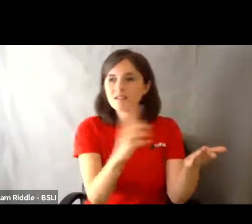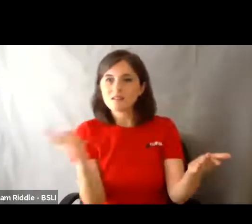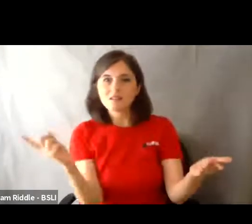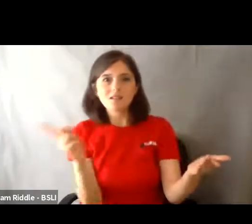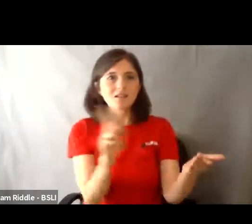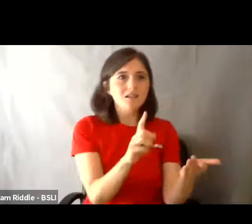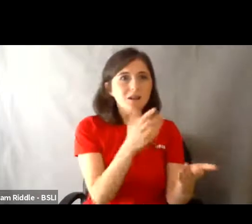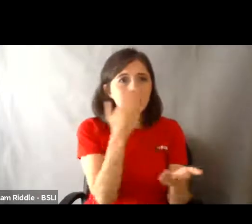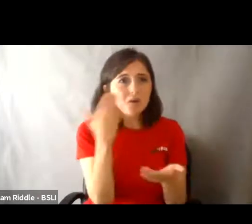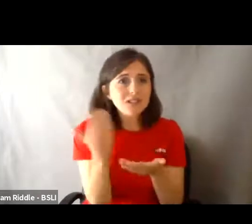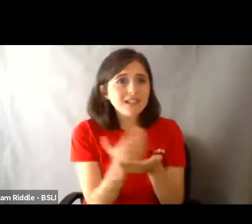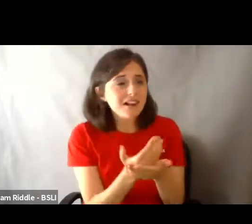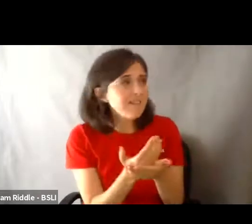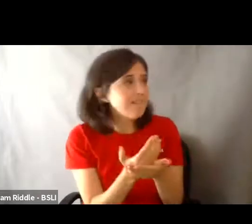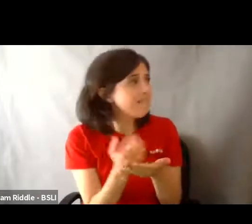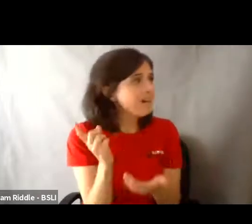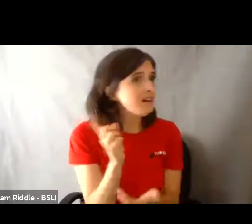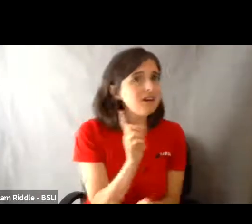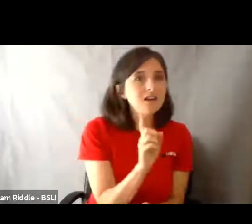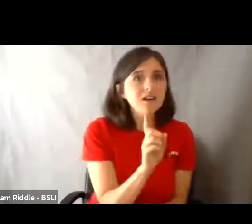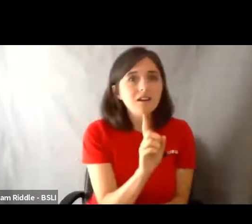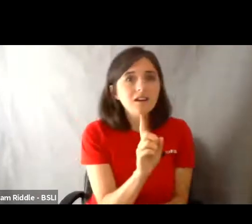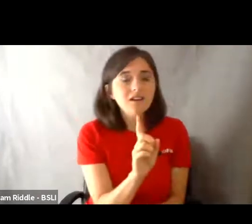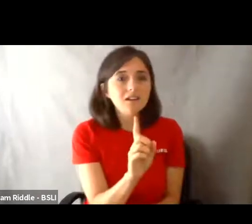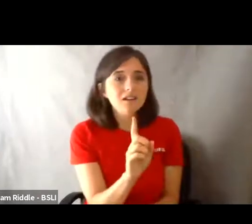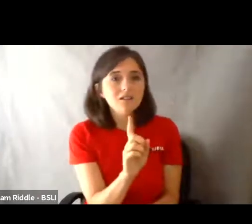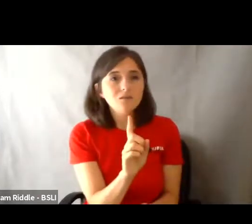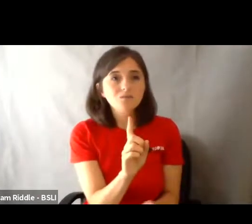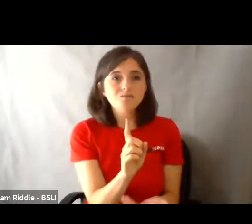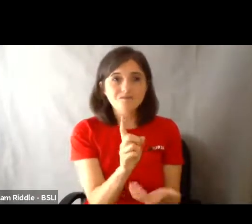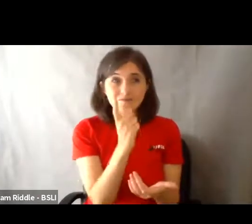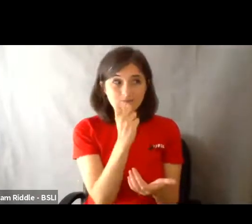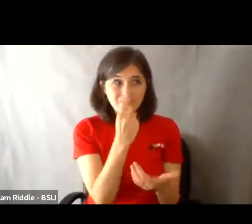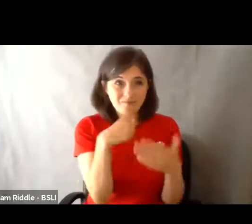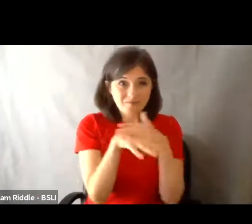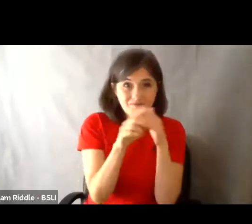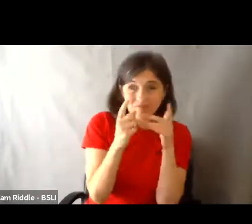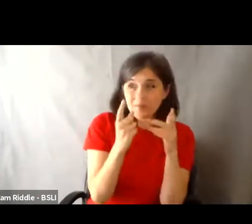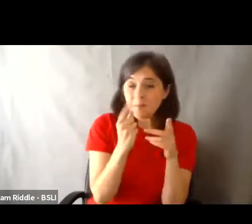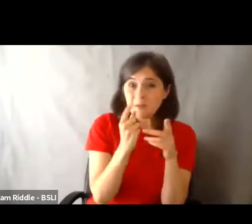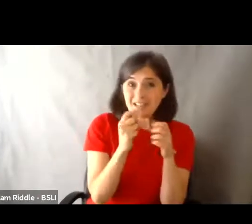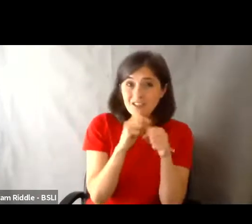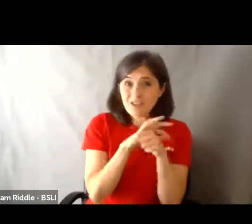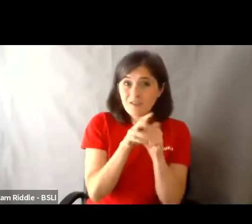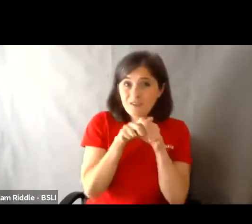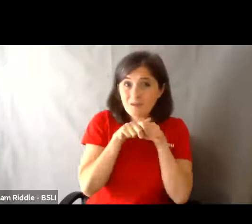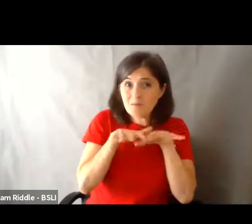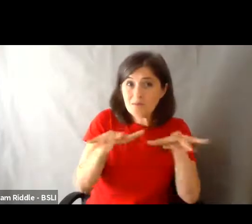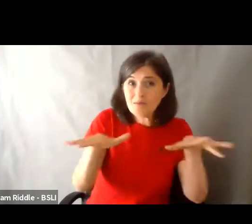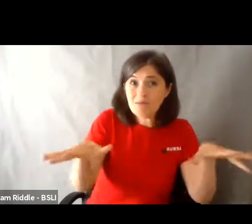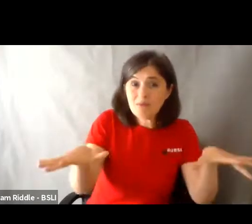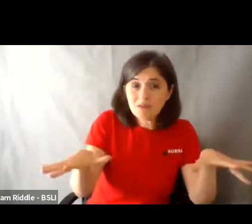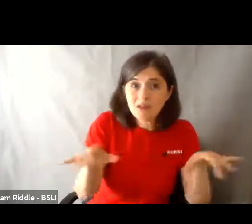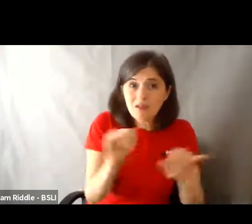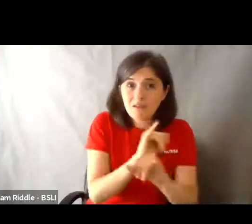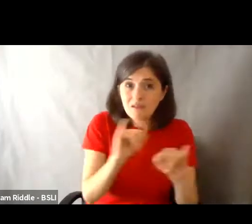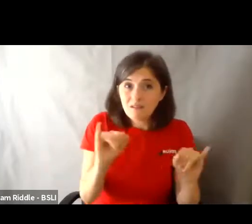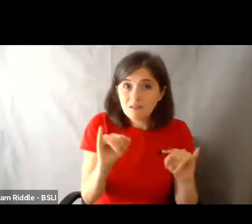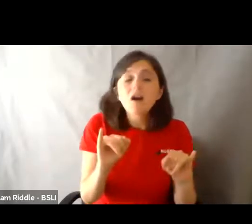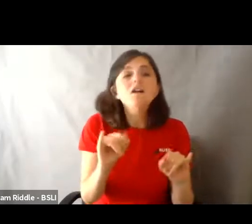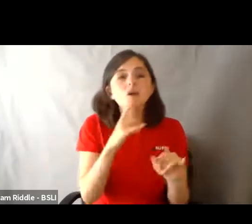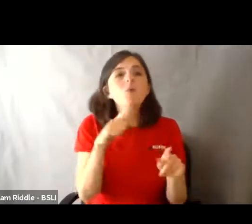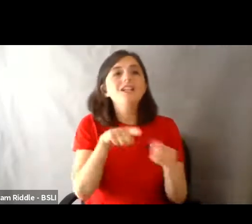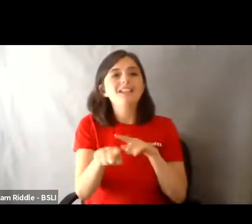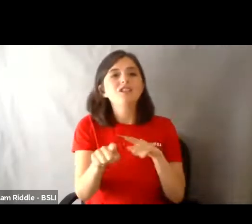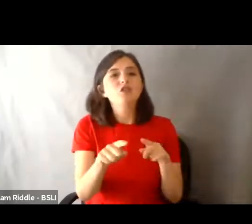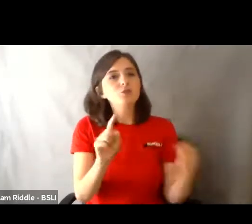confined quarters and potentially spread the virus. We need to resist all of this. So we're asking people to join that day of action this Wednesday,